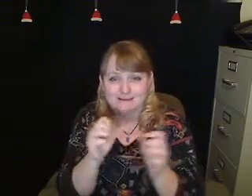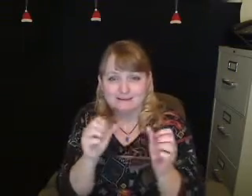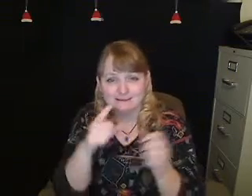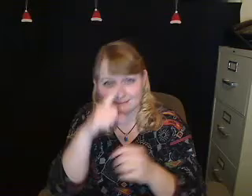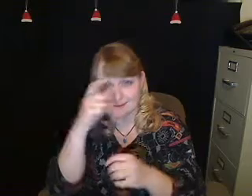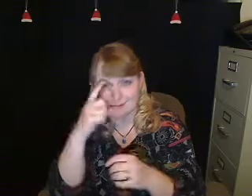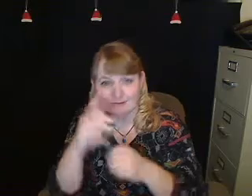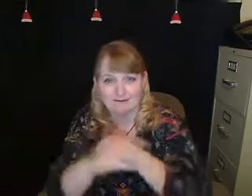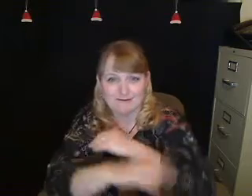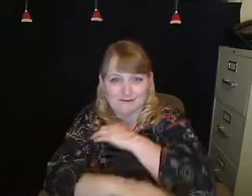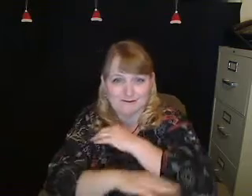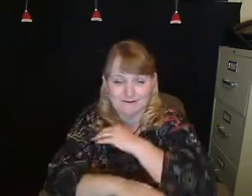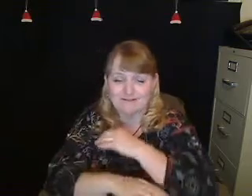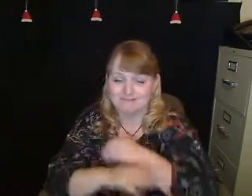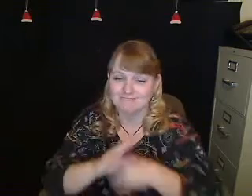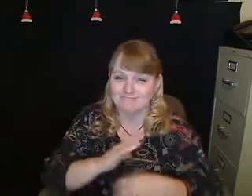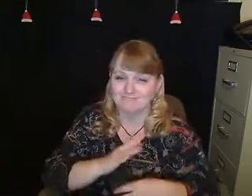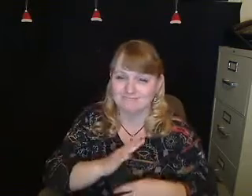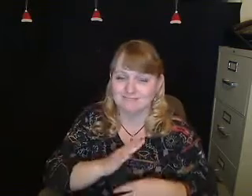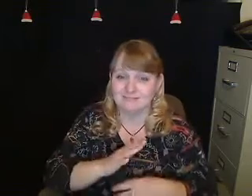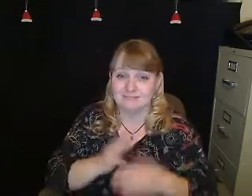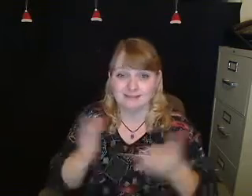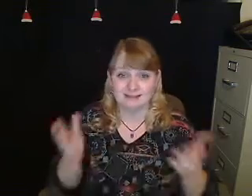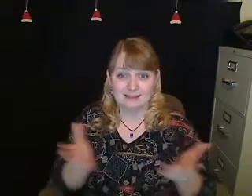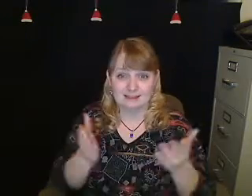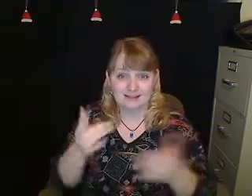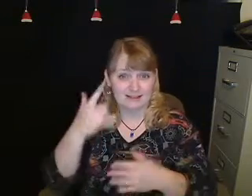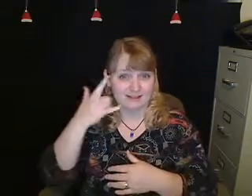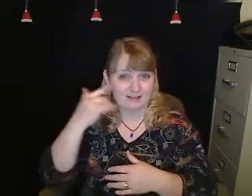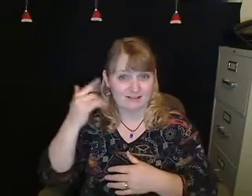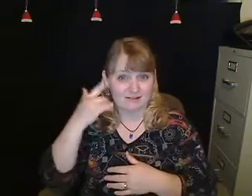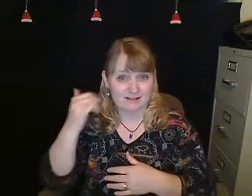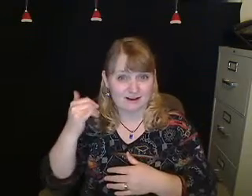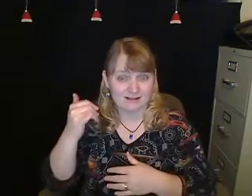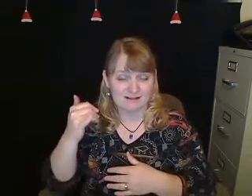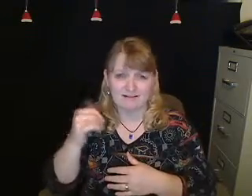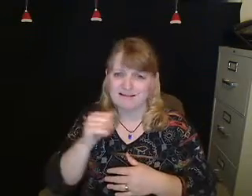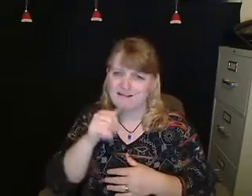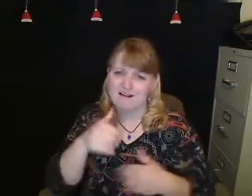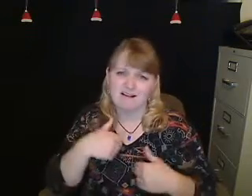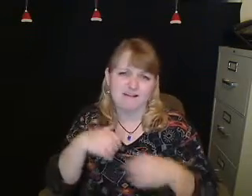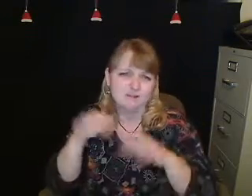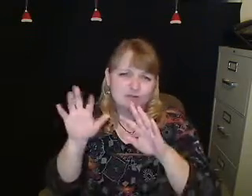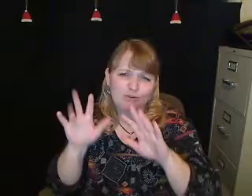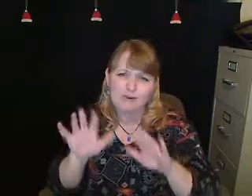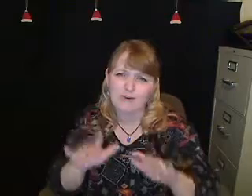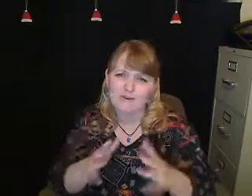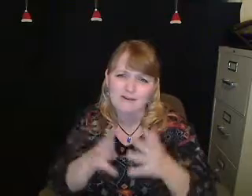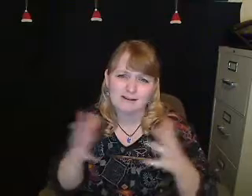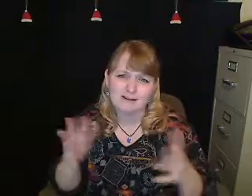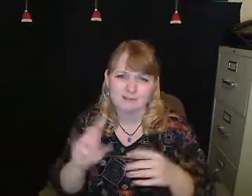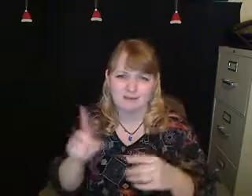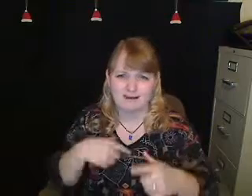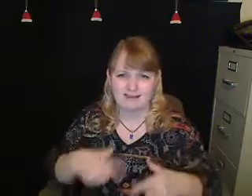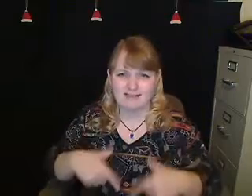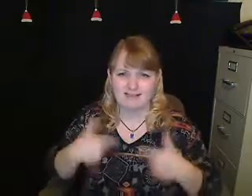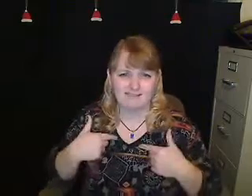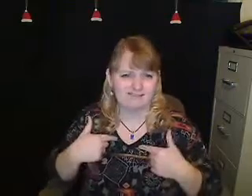should just get in the car and drive. I never knew that you in particular, just, were just to take control of your life for a moment. Stupid. You gotta